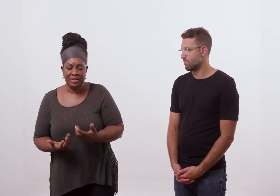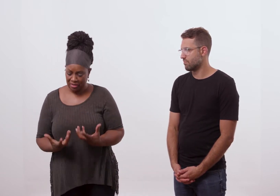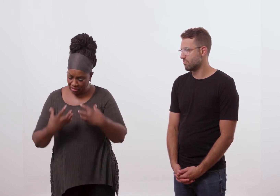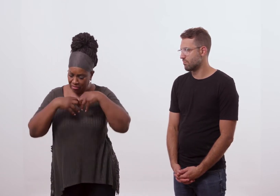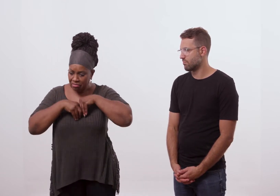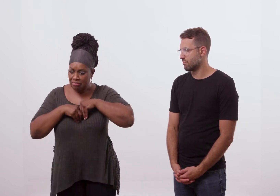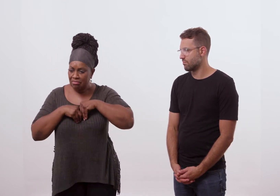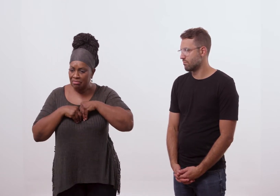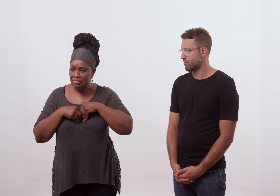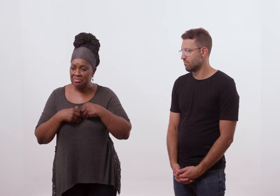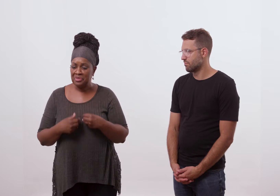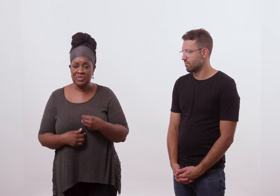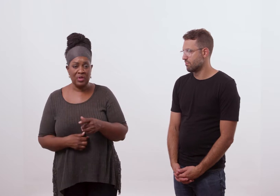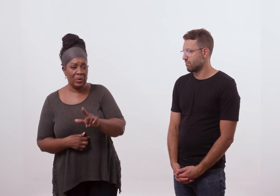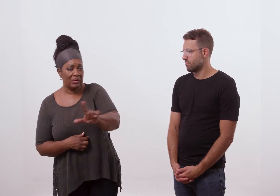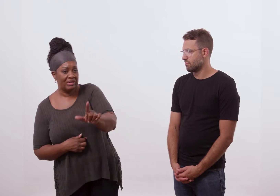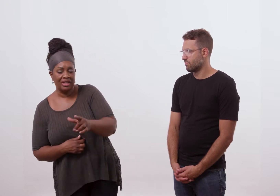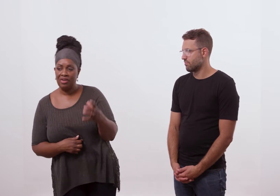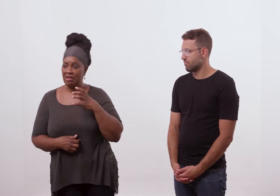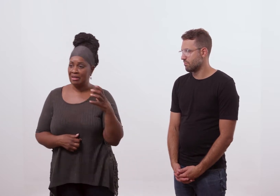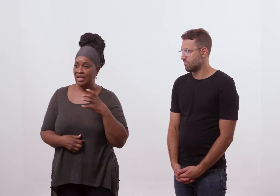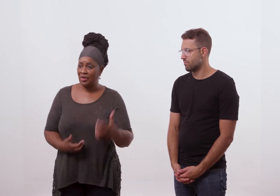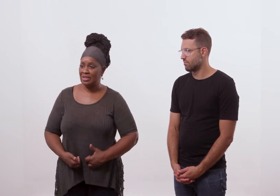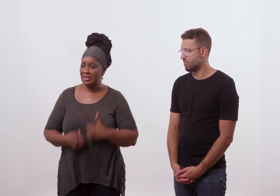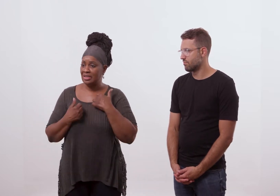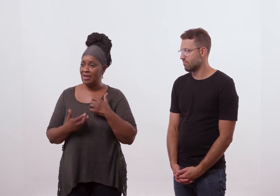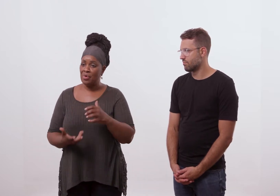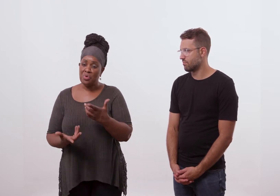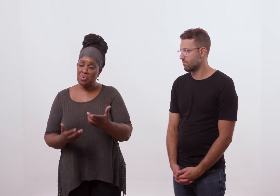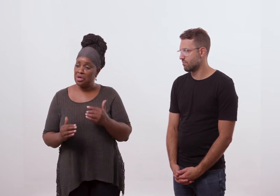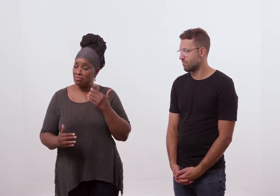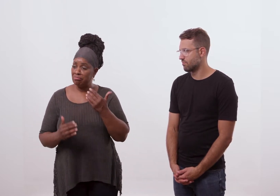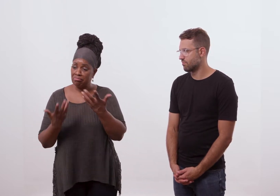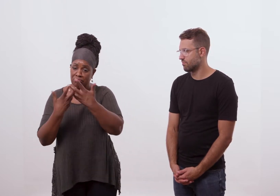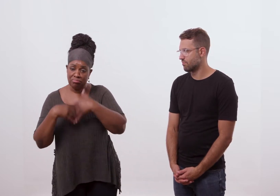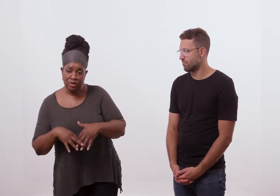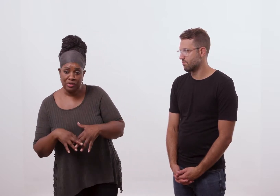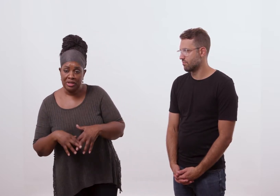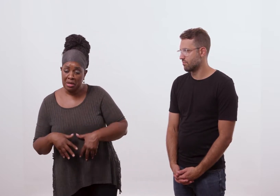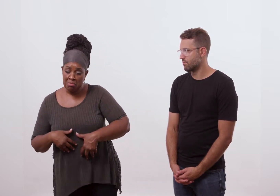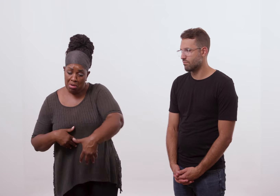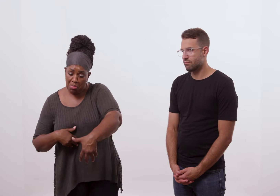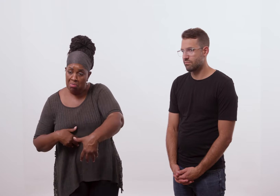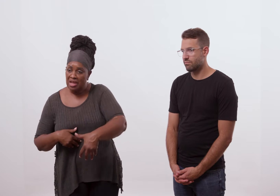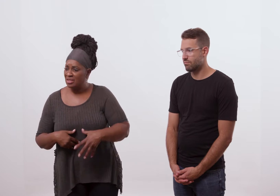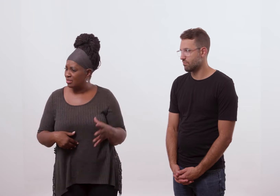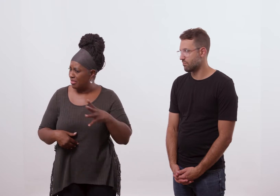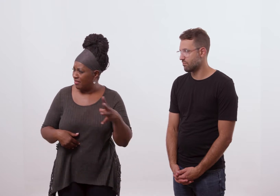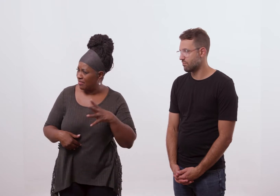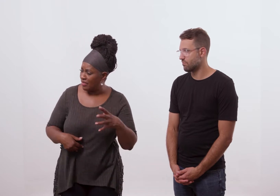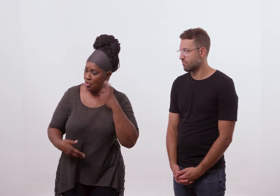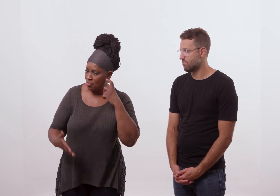growing in her, Leetah and Cutter's need will pass. And they'll have a child to show for it. A healer of her stature surely knows